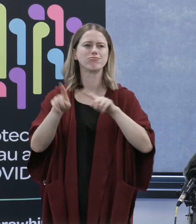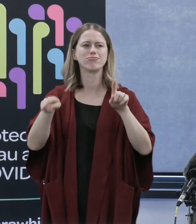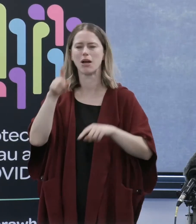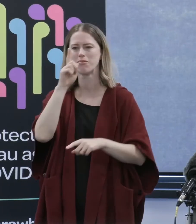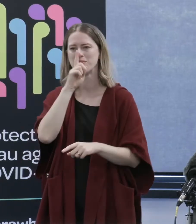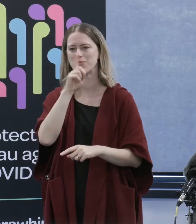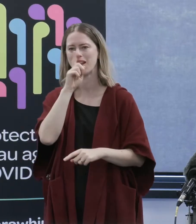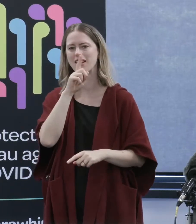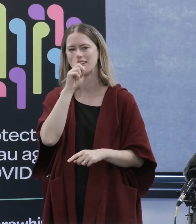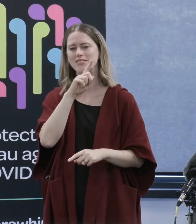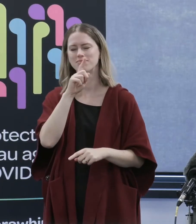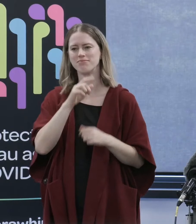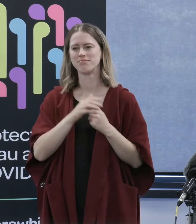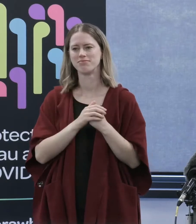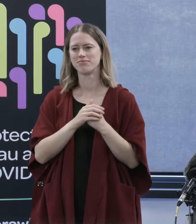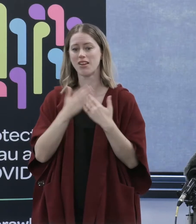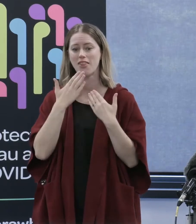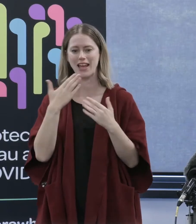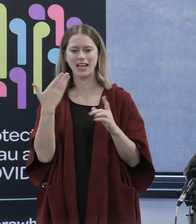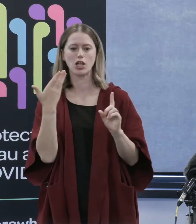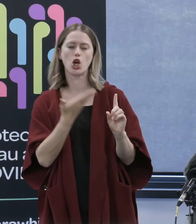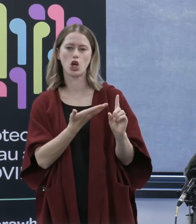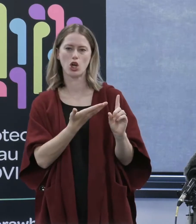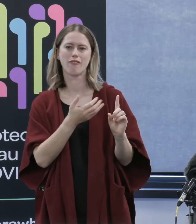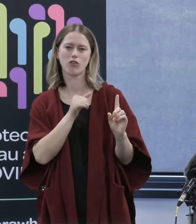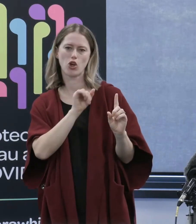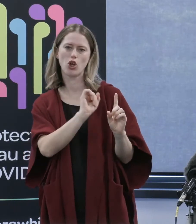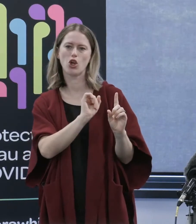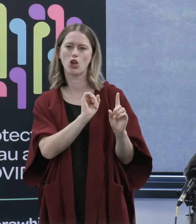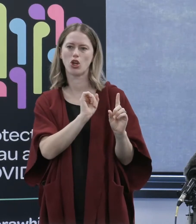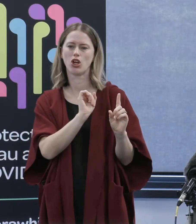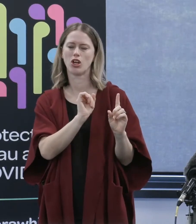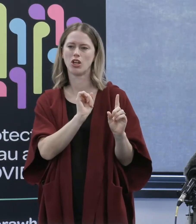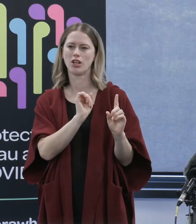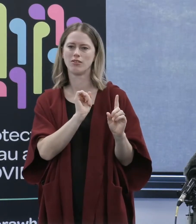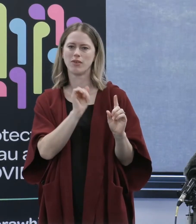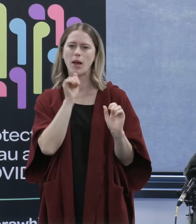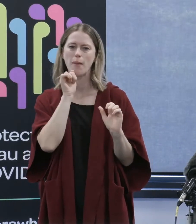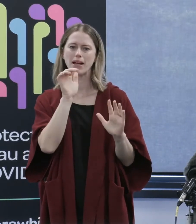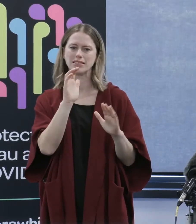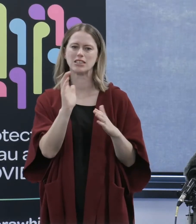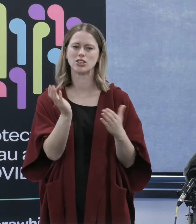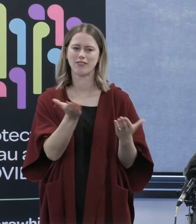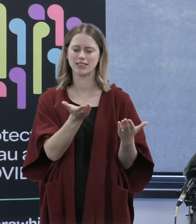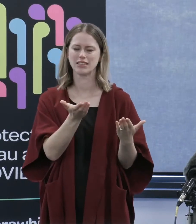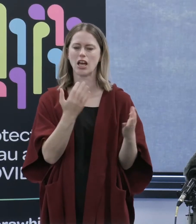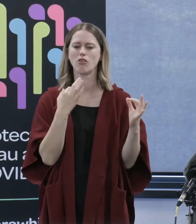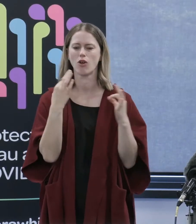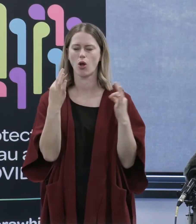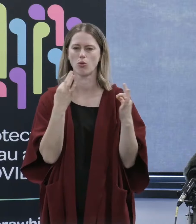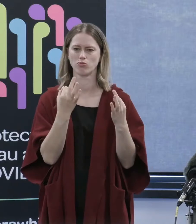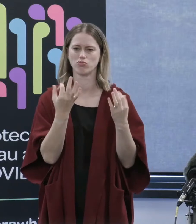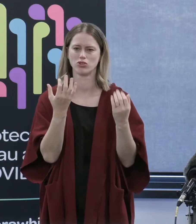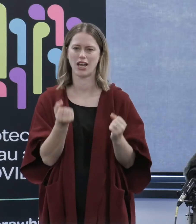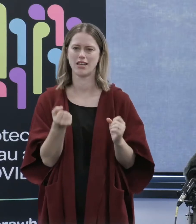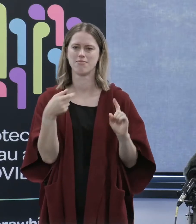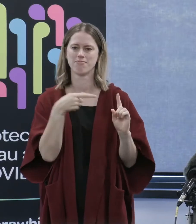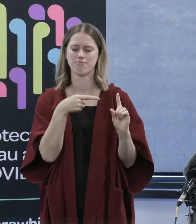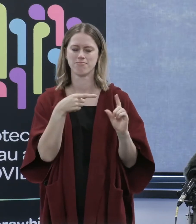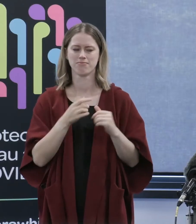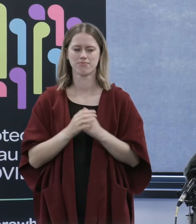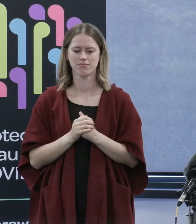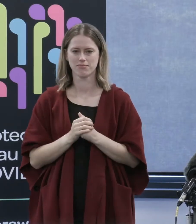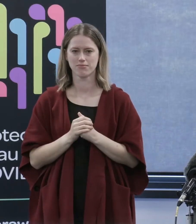people thanking her in particular for her amazing service and role she had played as the Director of Public